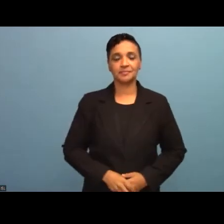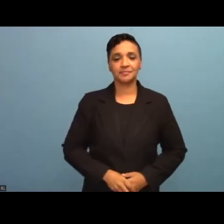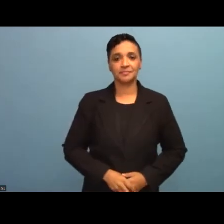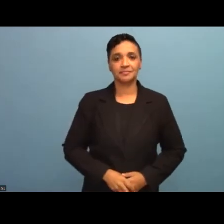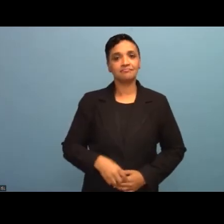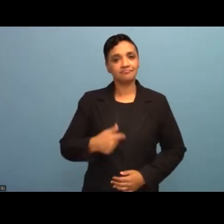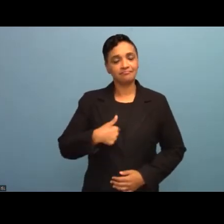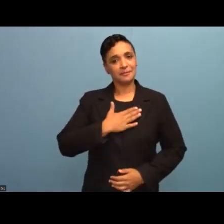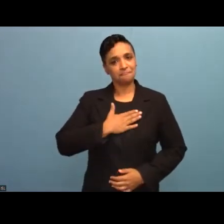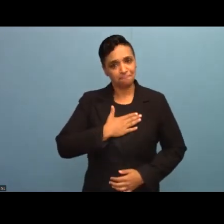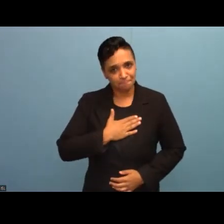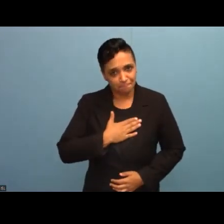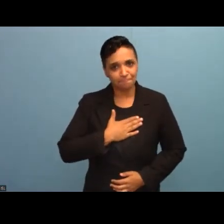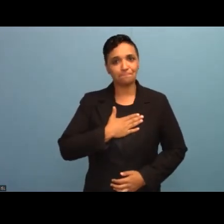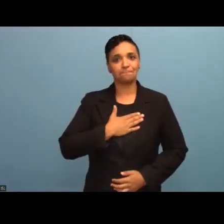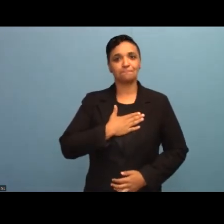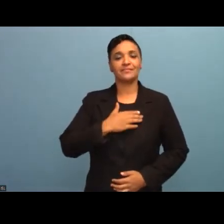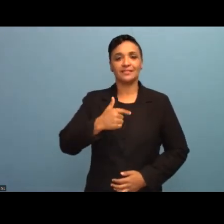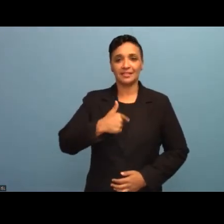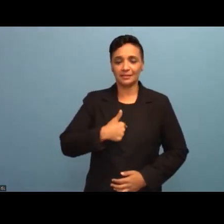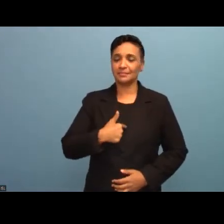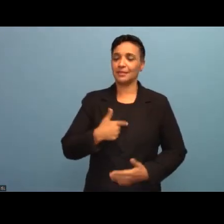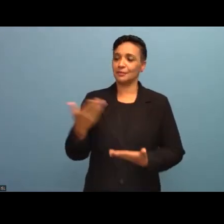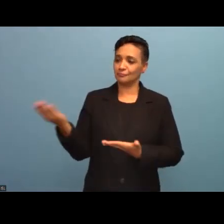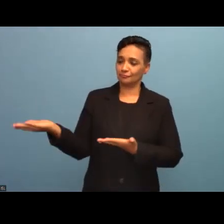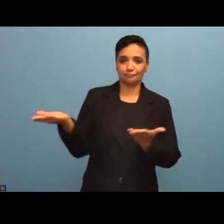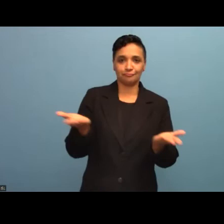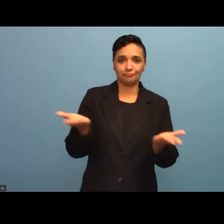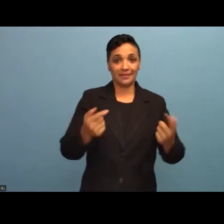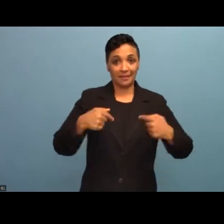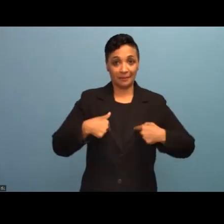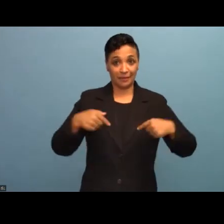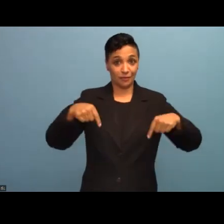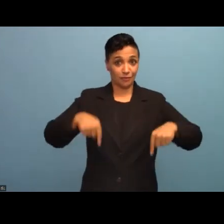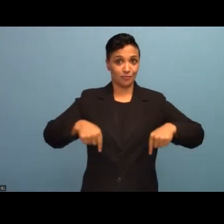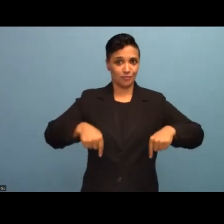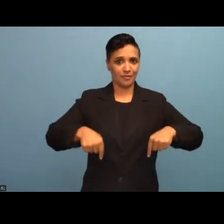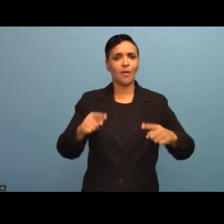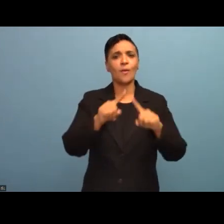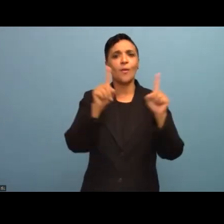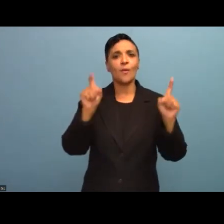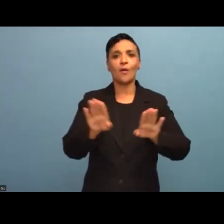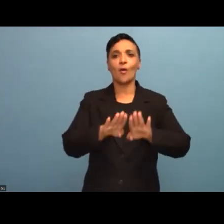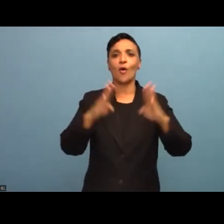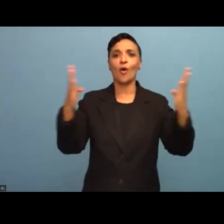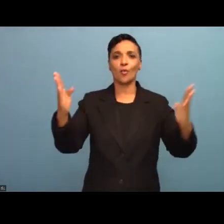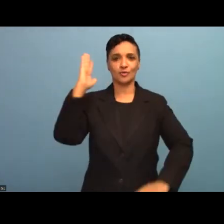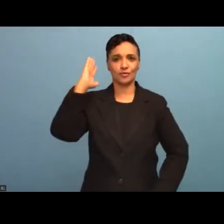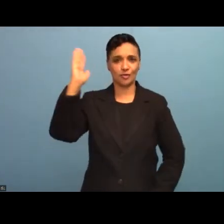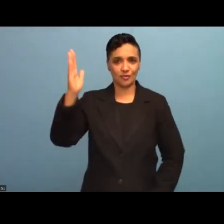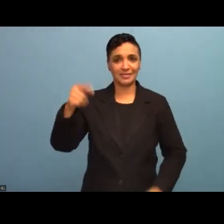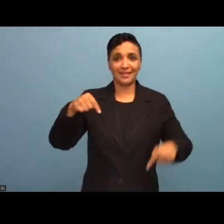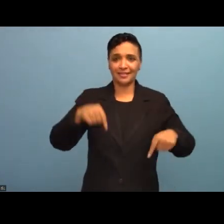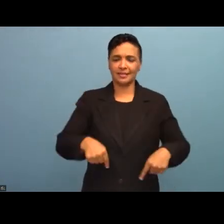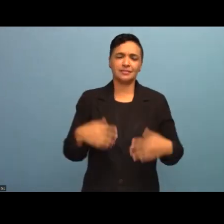deepest appreciation for the kind invitation extended to me to deliver the keynote address at this important